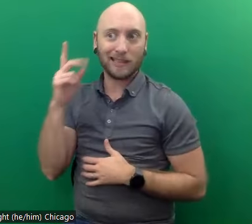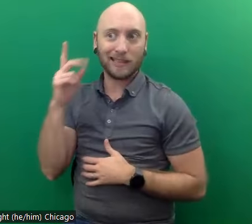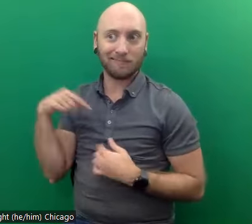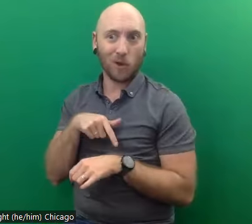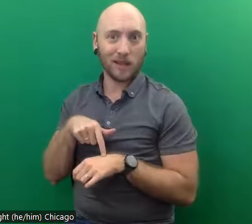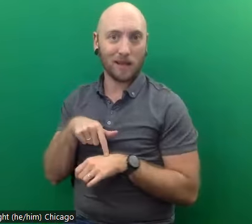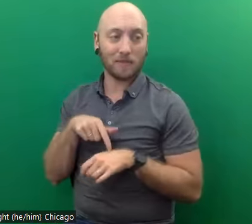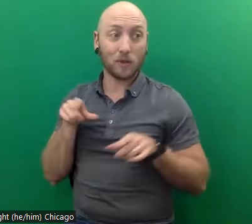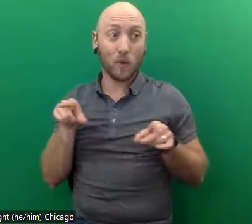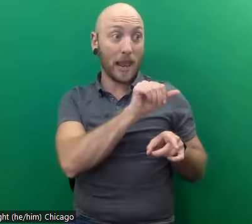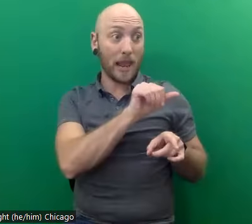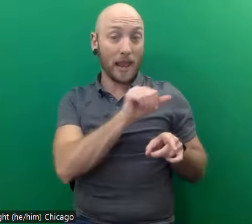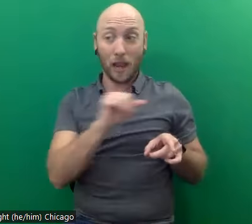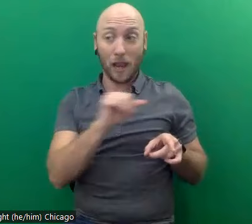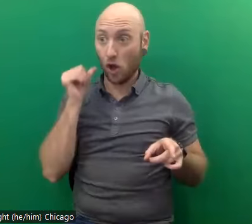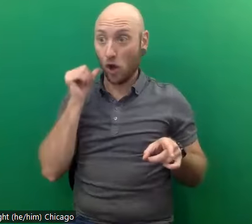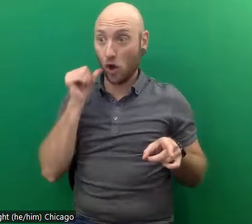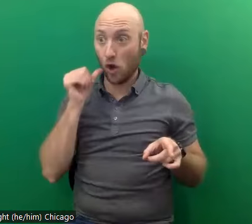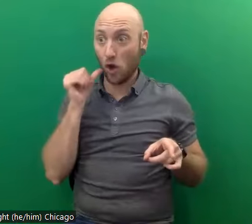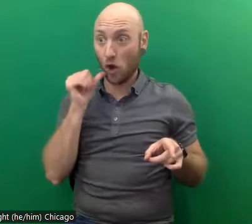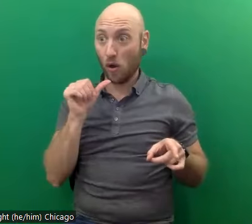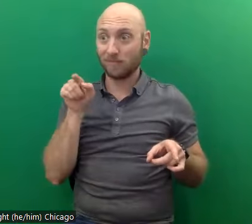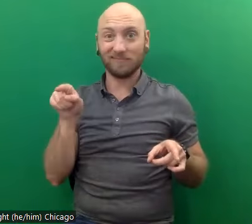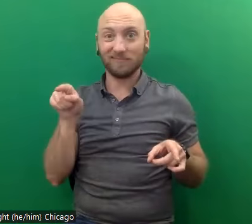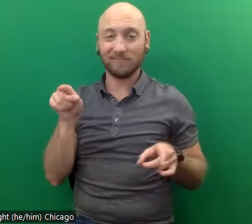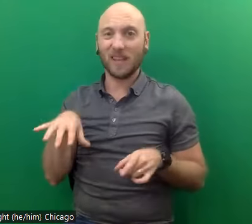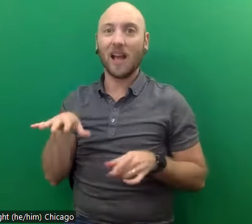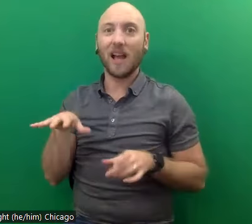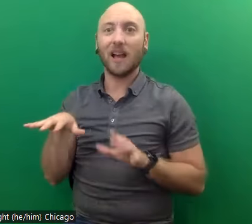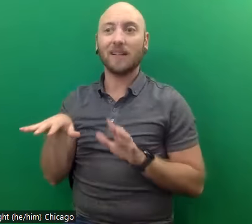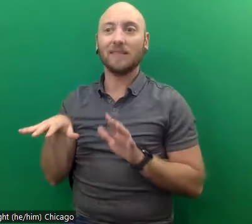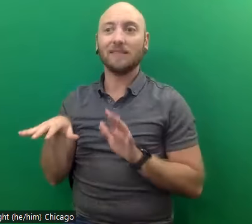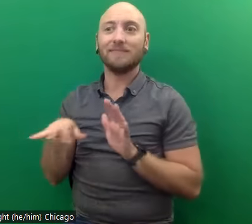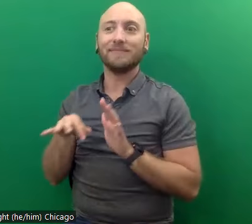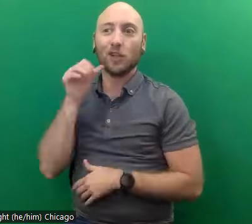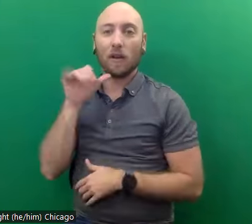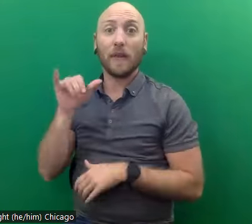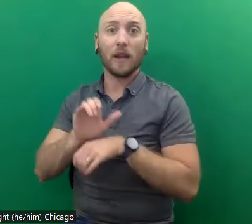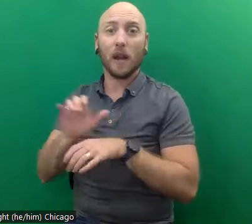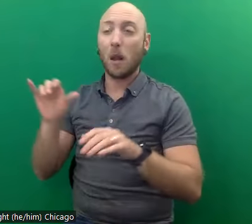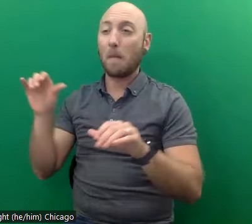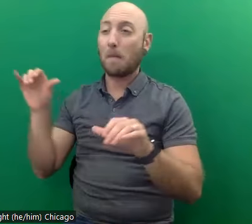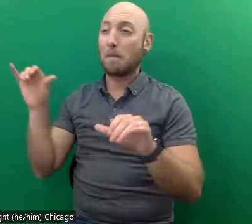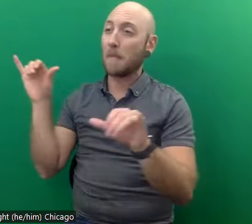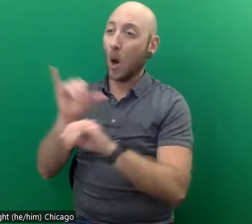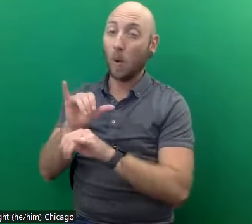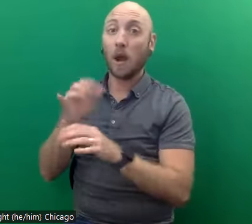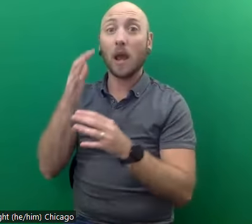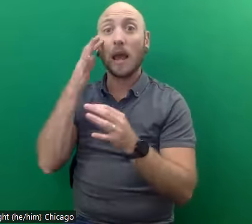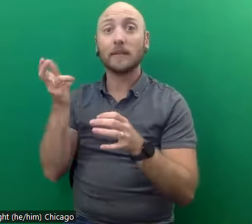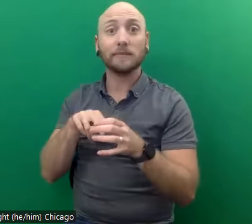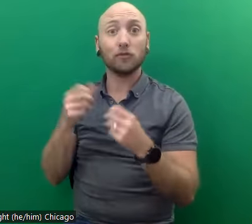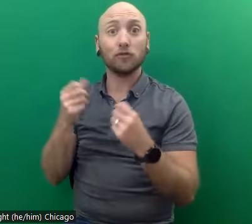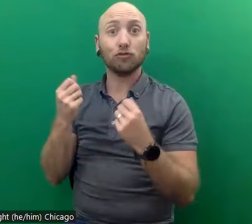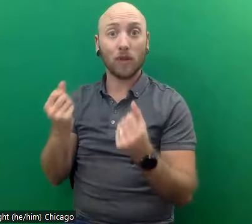that one night, I got extremely drunk, got behind the wheel of my car on the New Jersey Turnpike, passed out, and